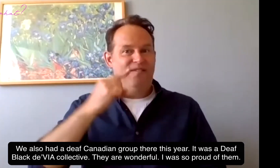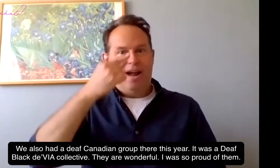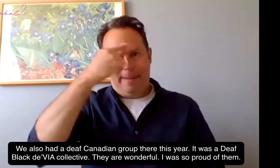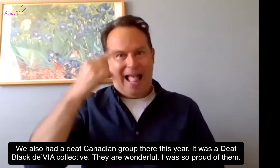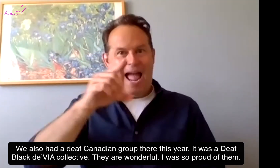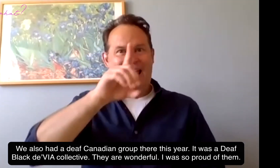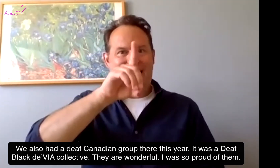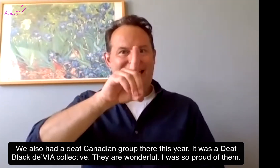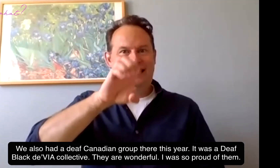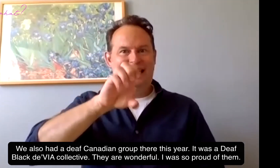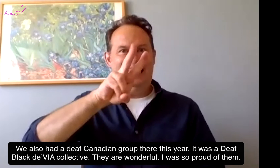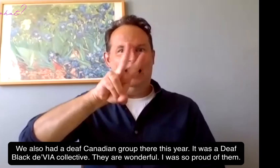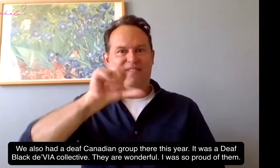deaf black Divya collective.